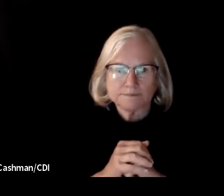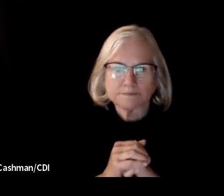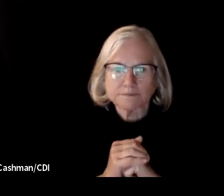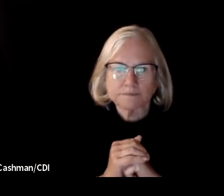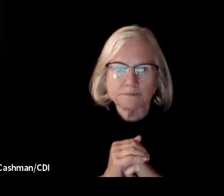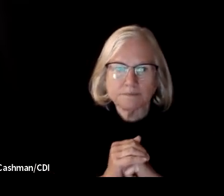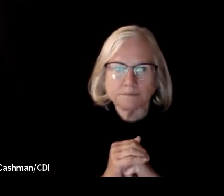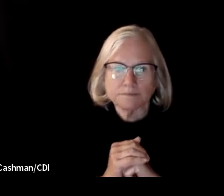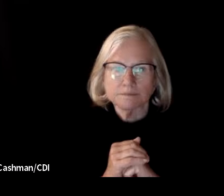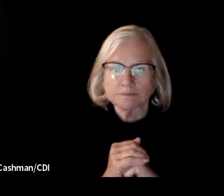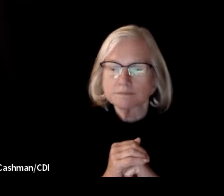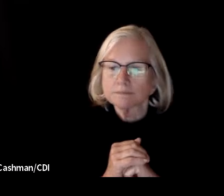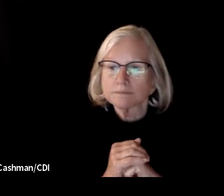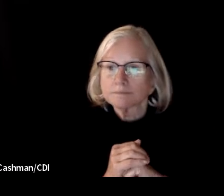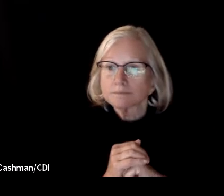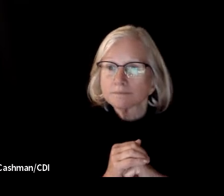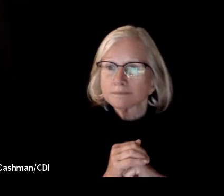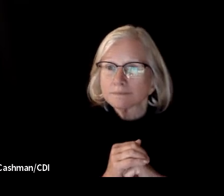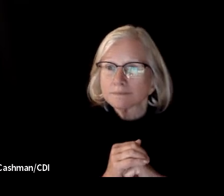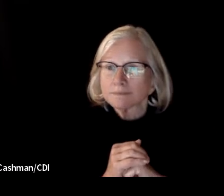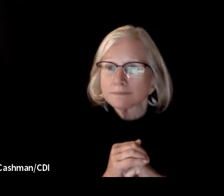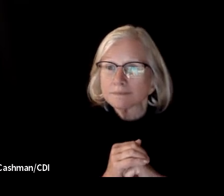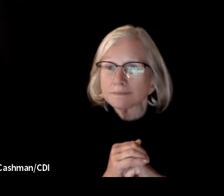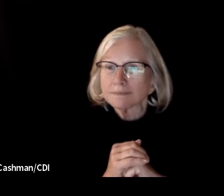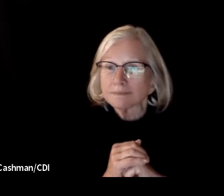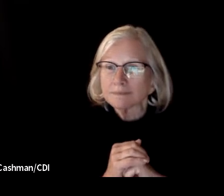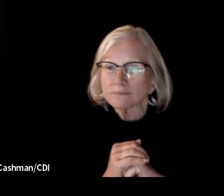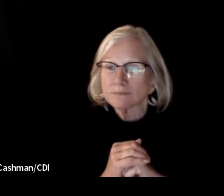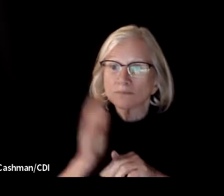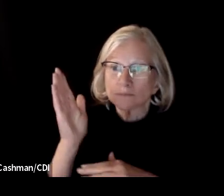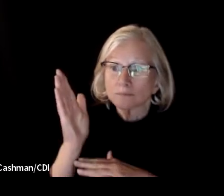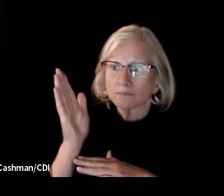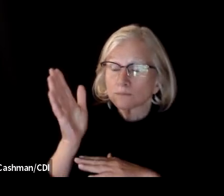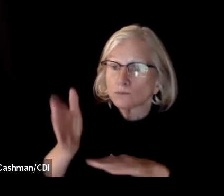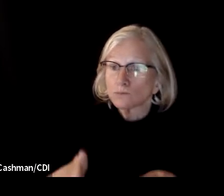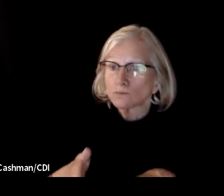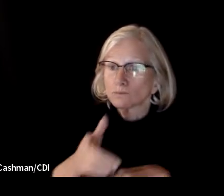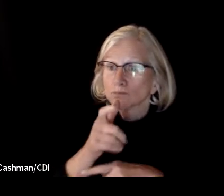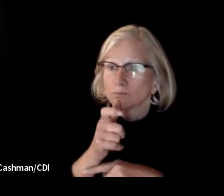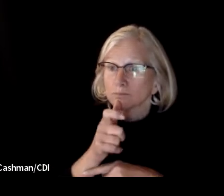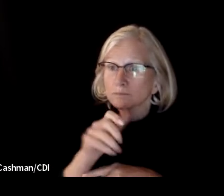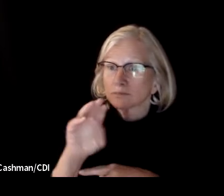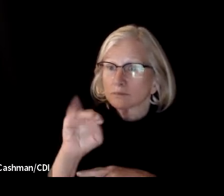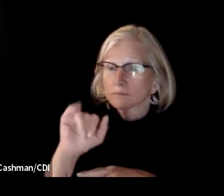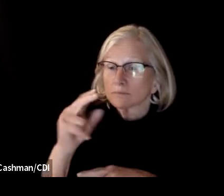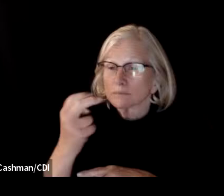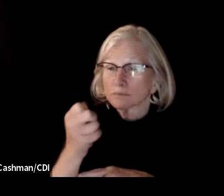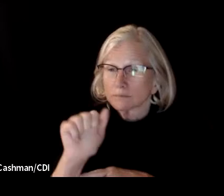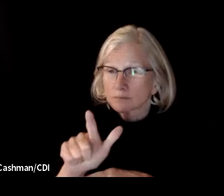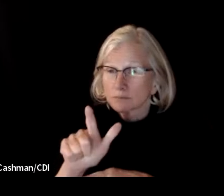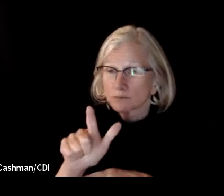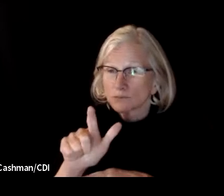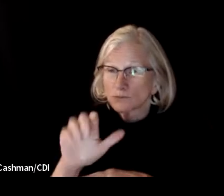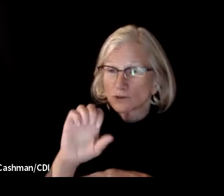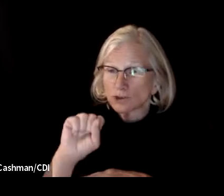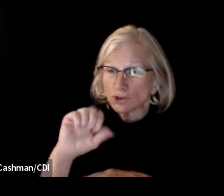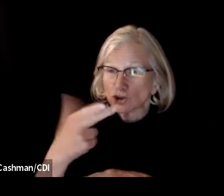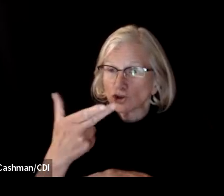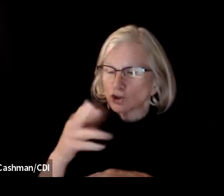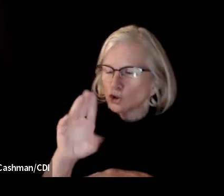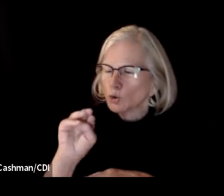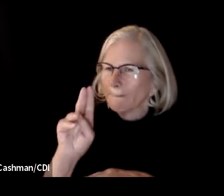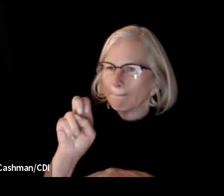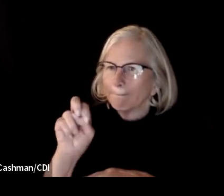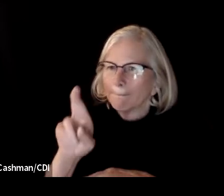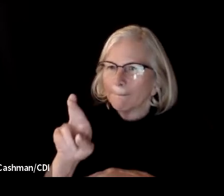today, Michael Schomer. You may begin. Thank you for joining us for the COVID-19 media briefing for July 28th. We'll